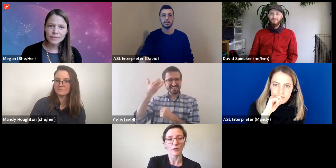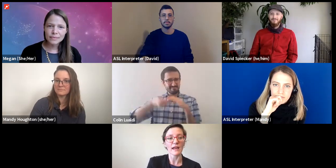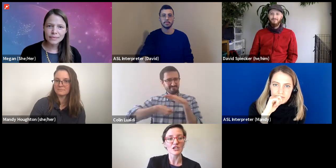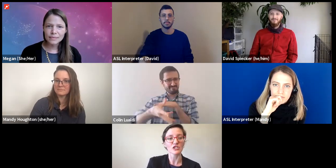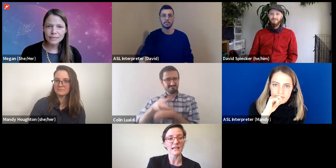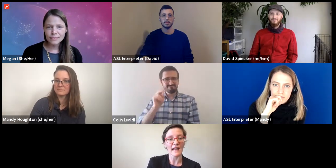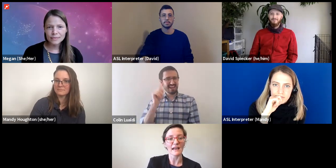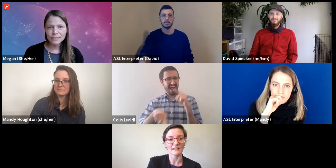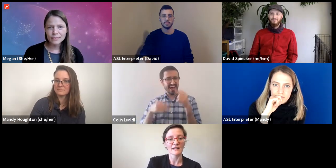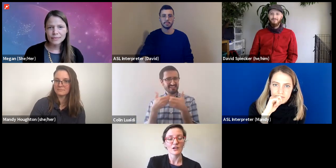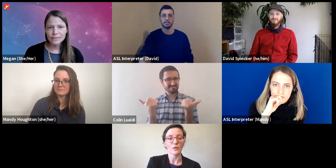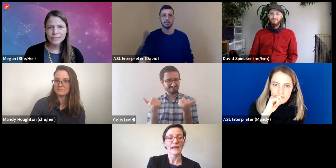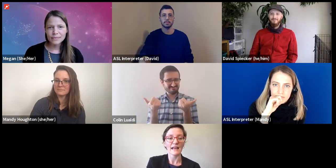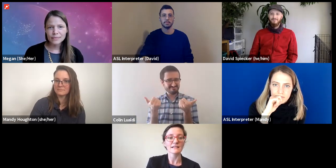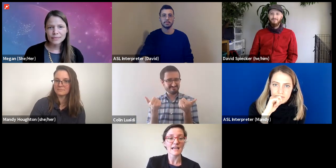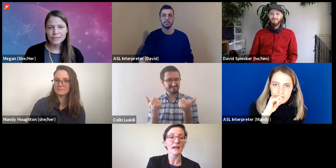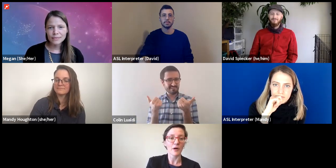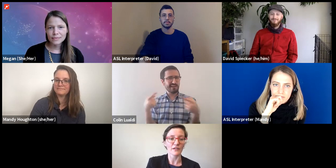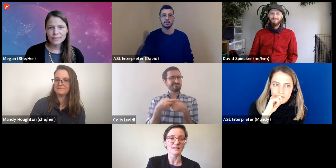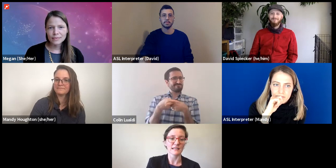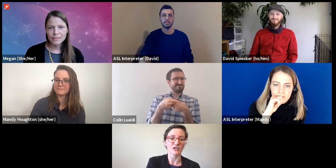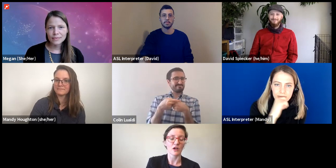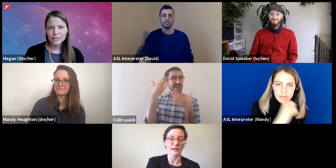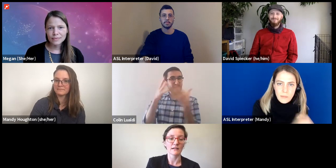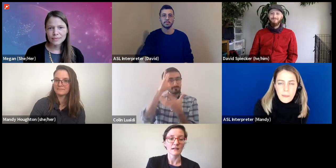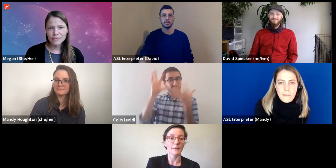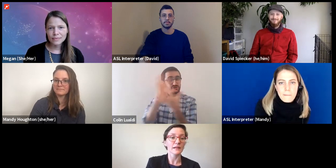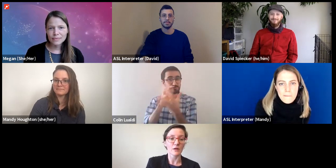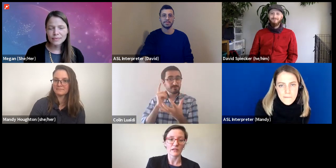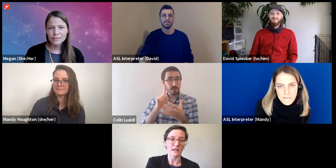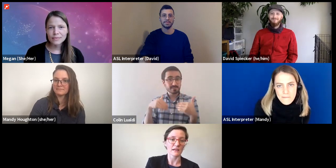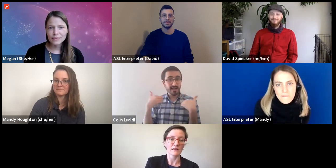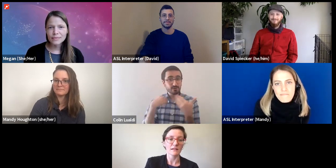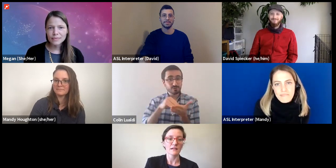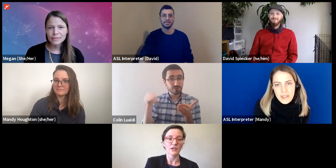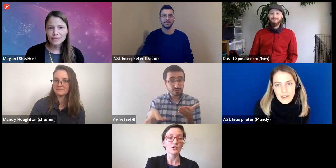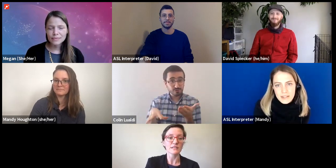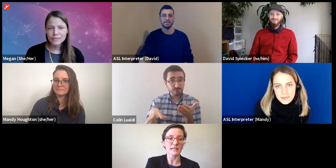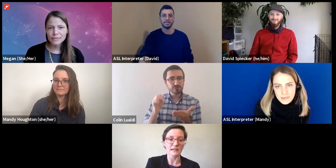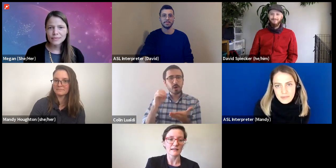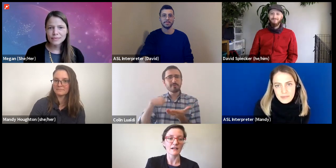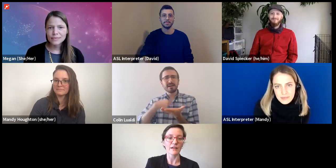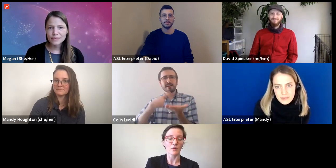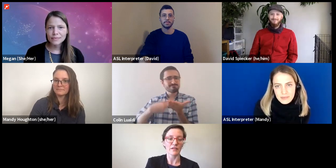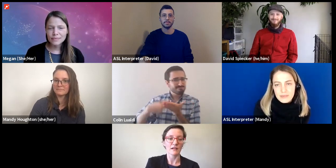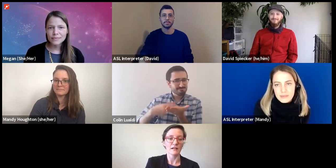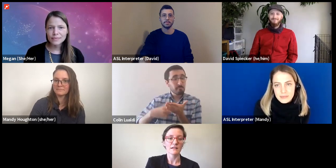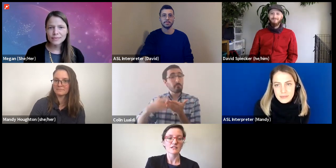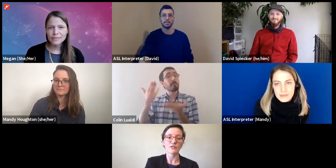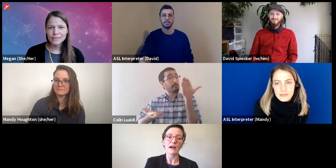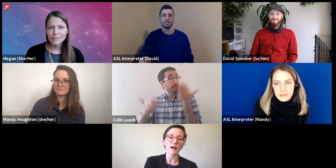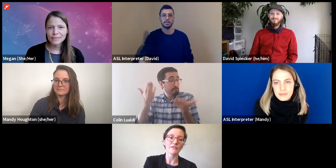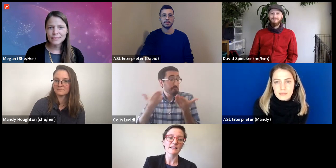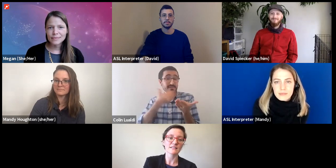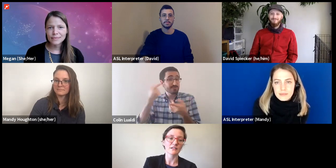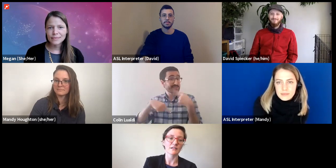proven that we actually can. We can take apart this electron and play with it and use it and innovate with it. So